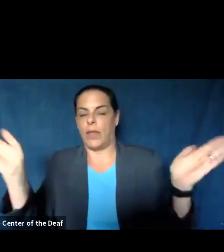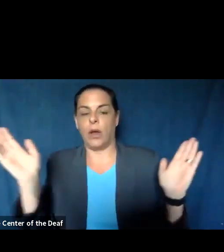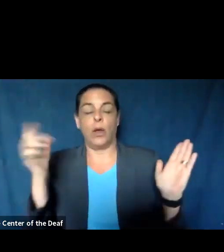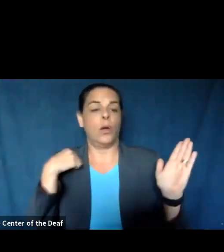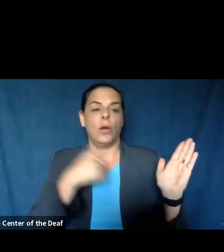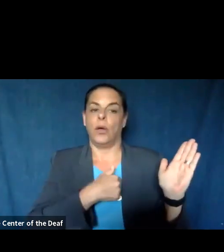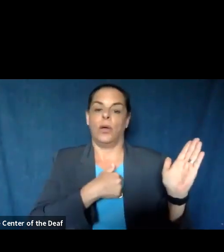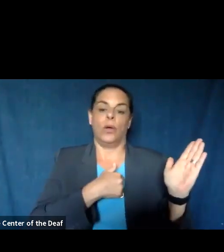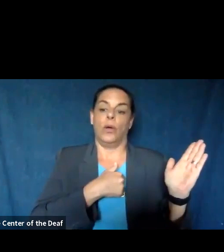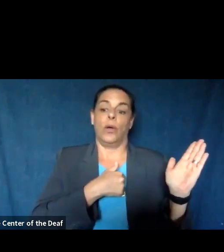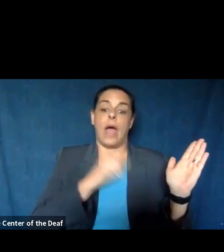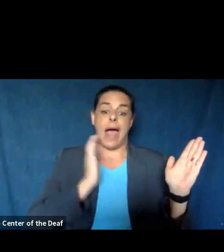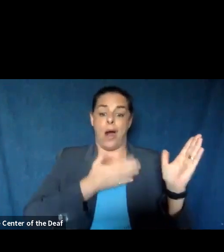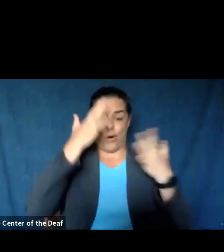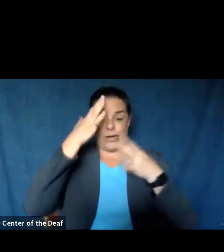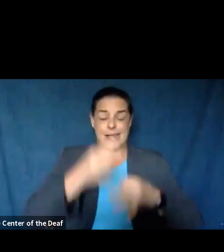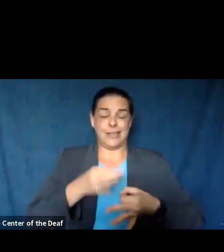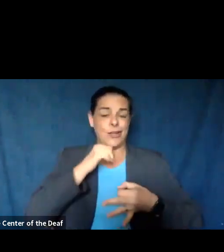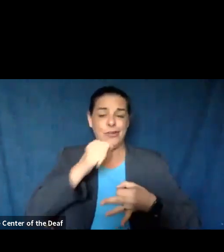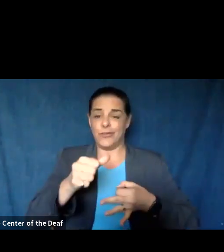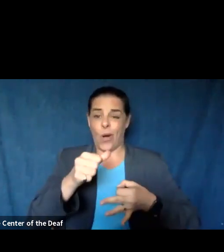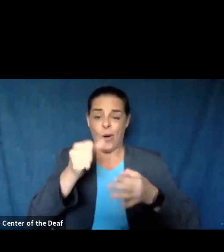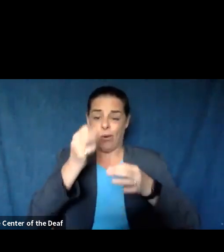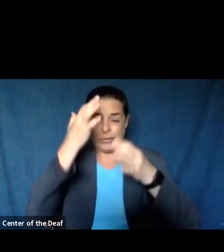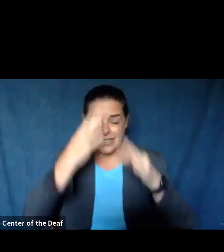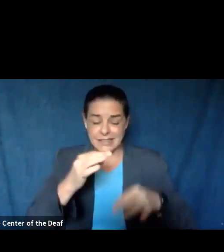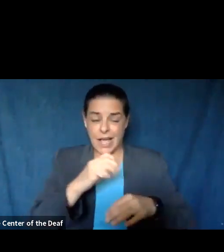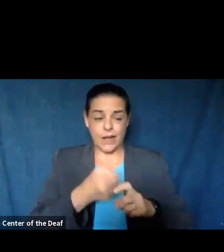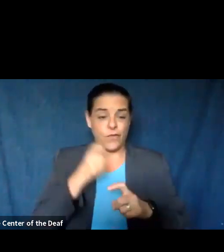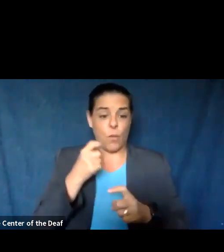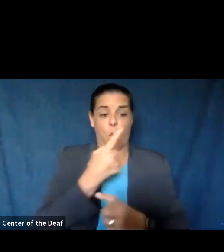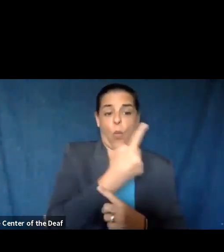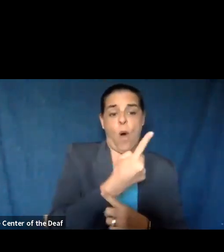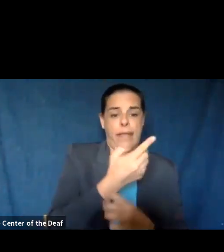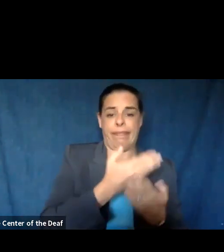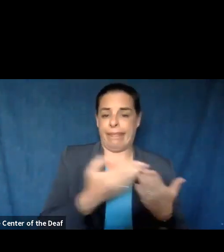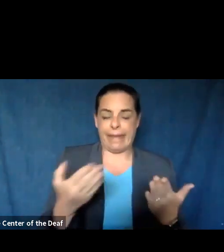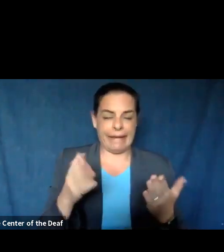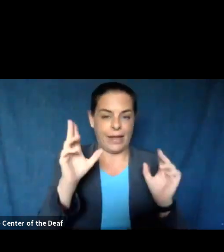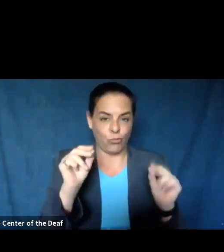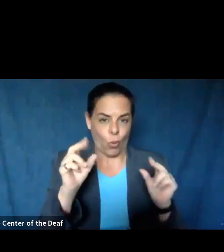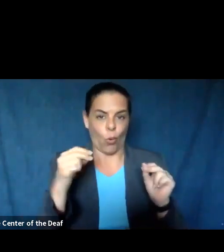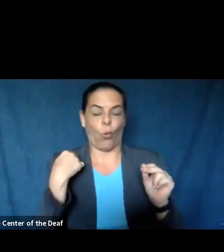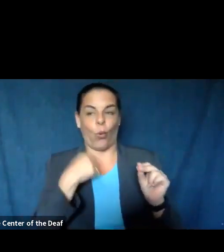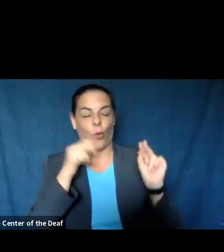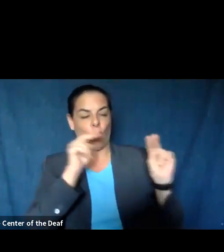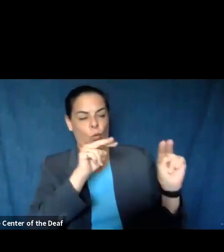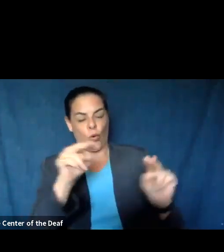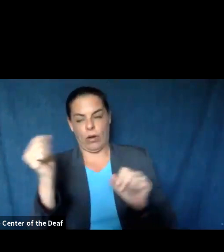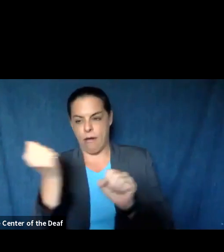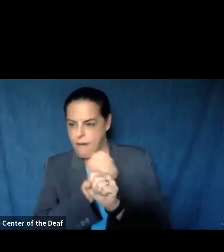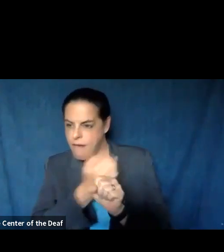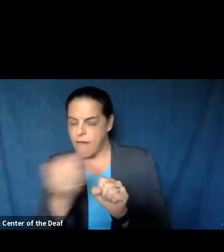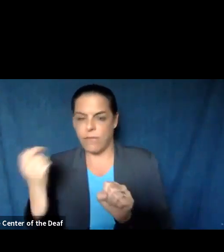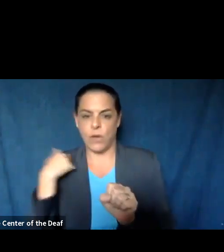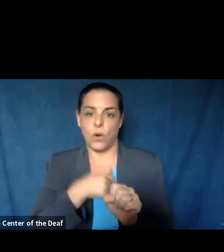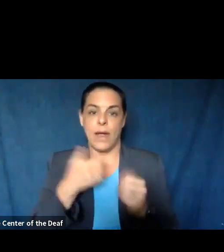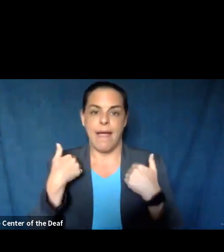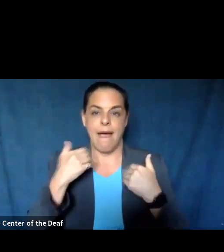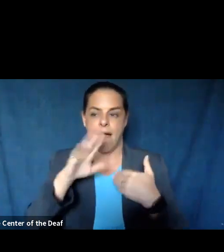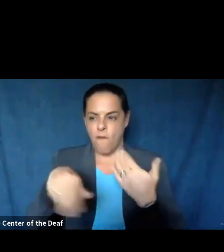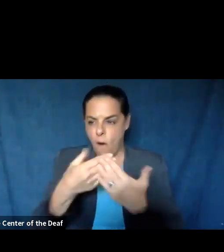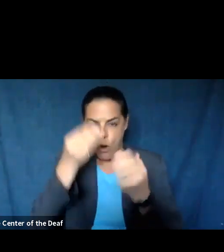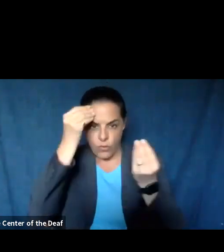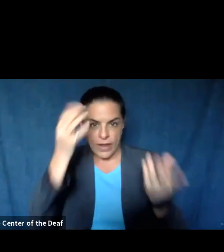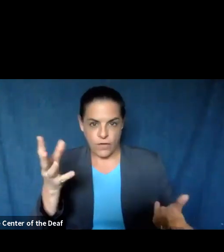don't base any of our decisions on one single model or one single data point. So again, we look at everything that we have available, and